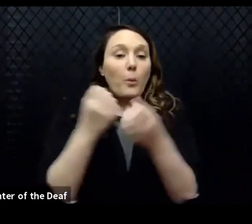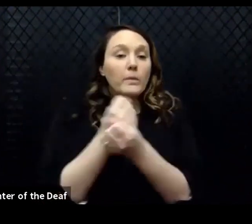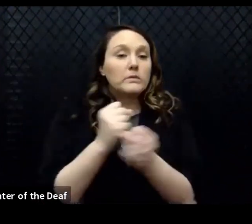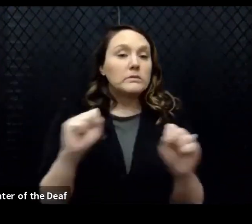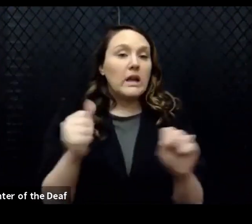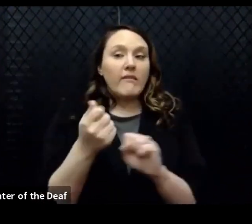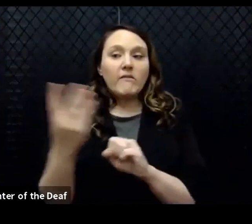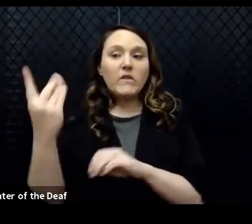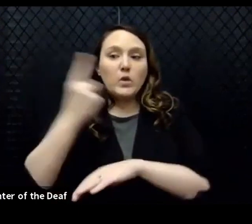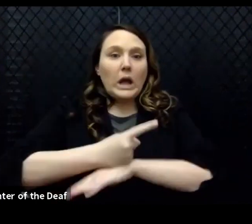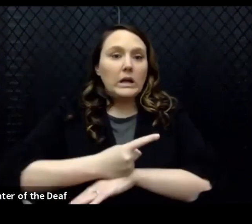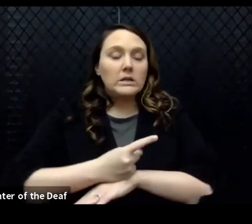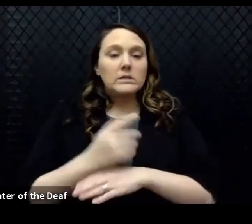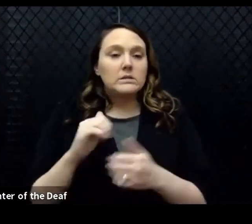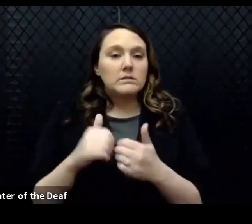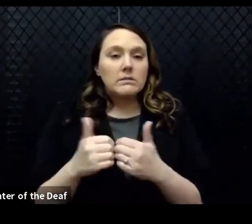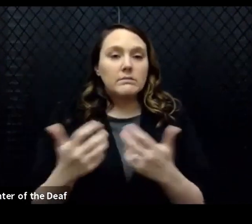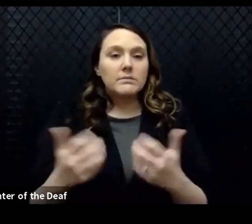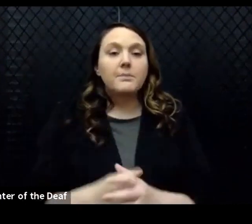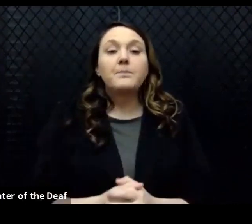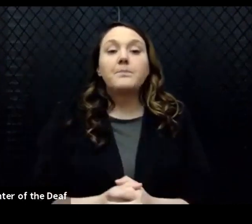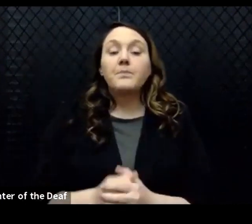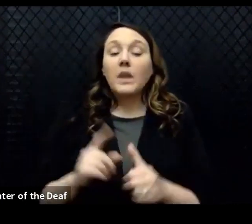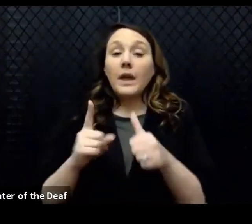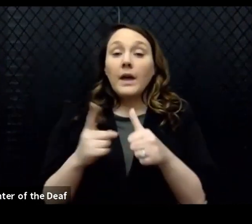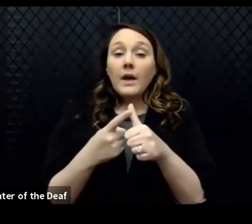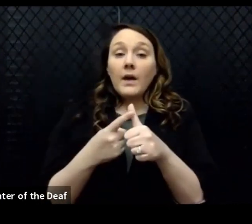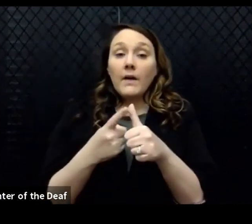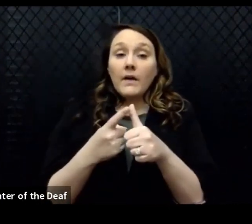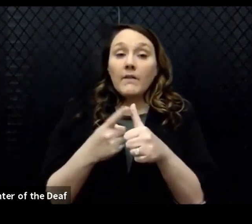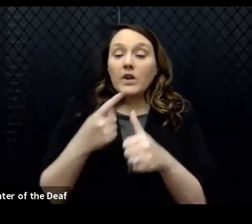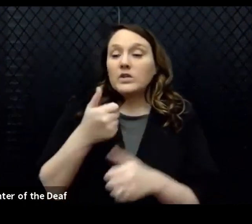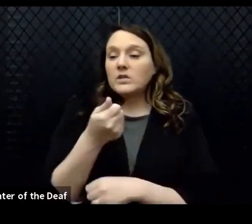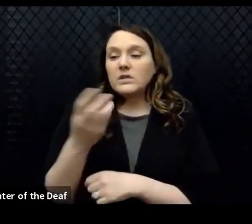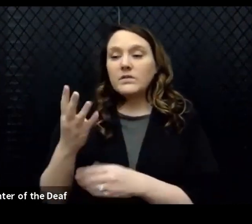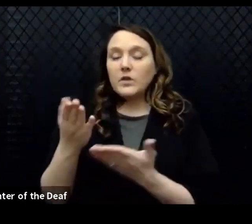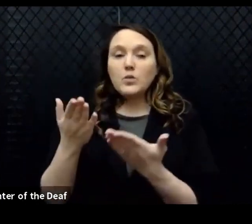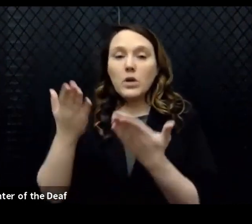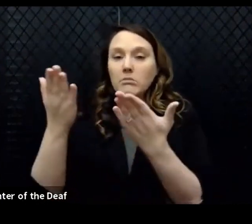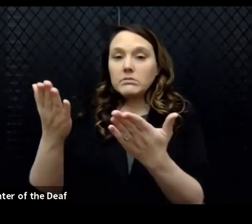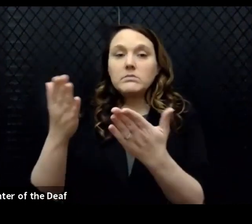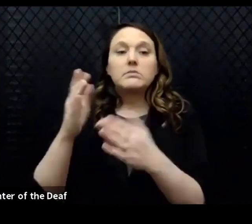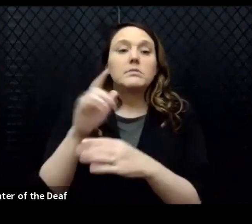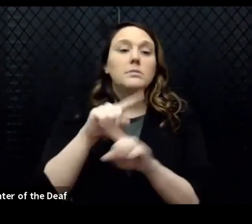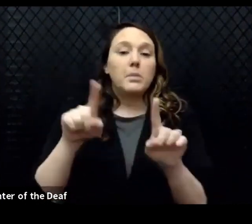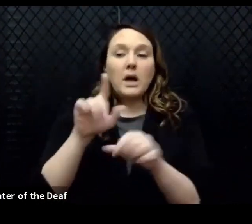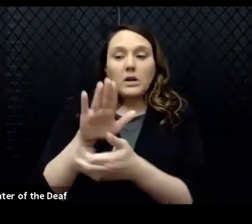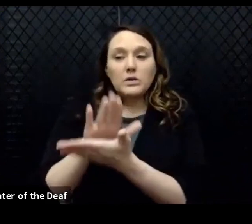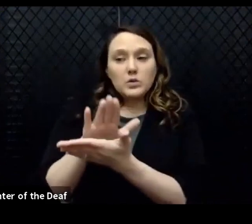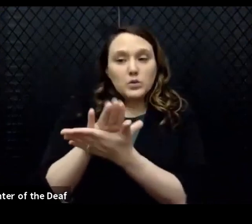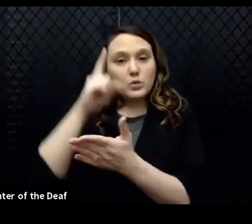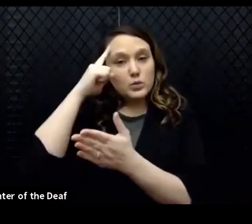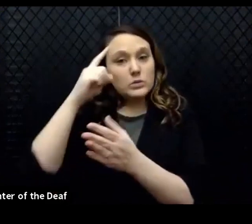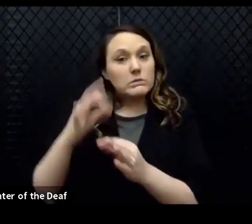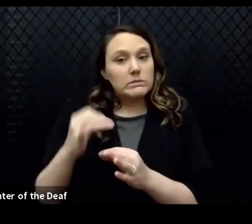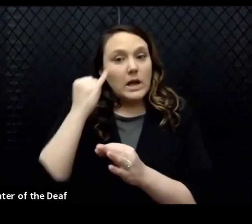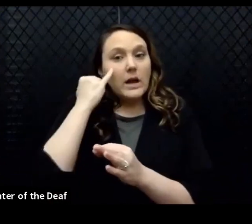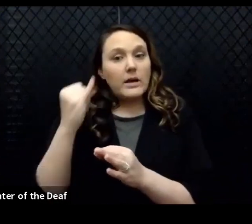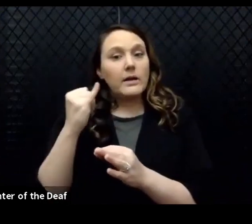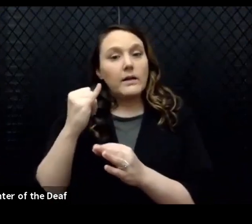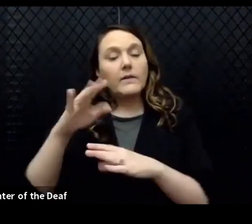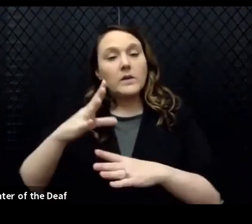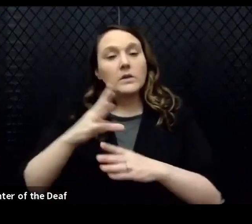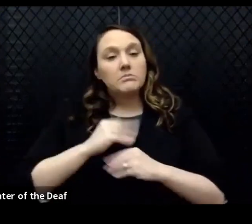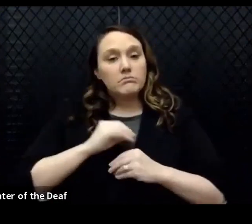days? So first of all, we just made a couple of recommendations. It was up to the schools to decide if they were going to implement those recommendations